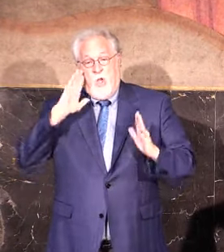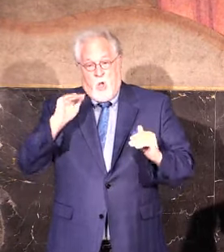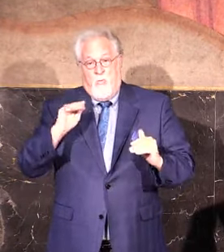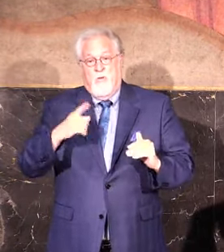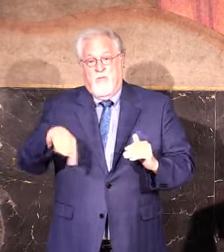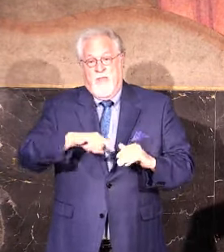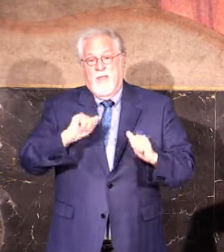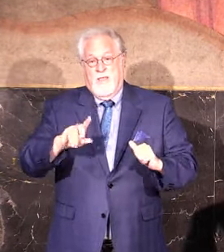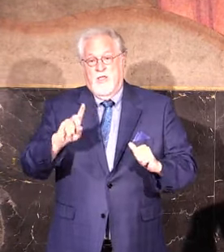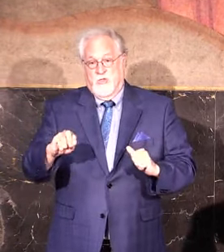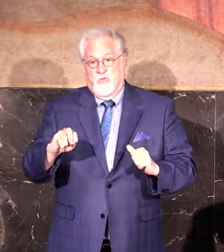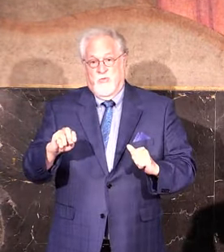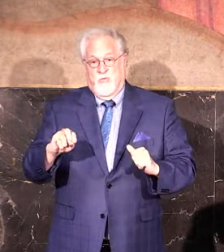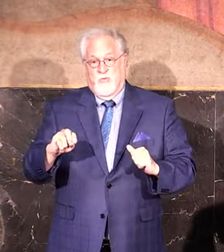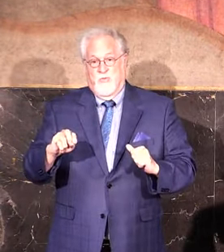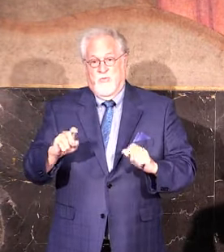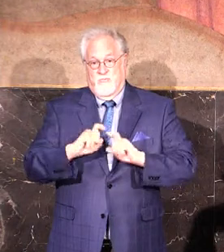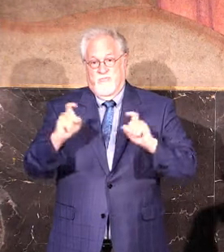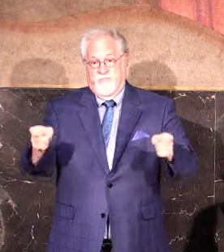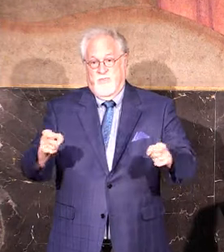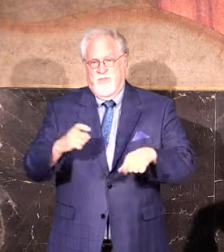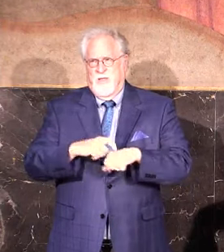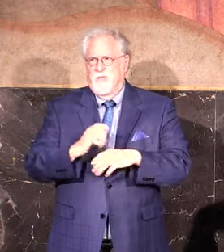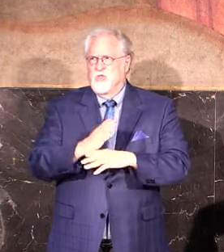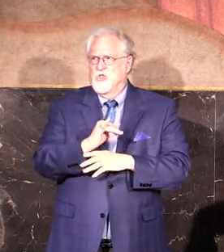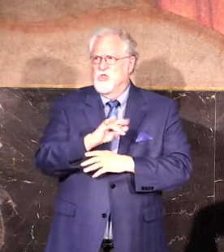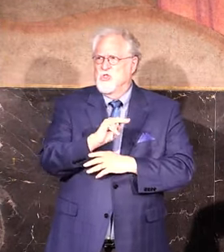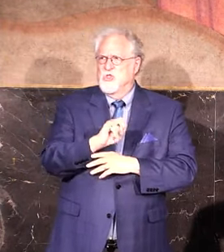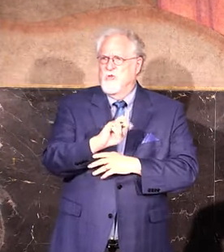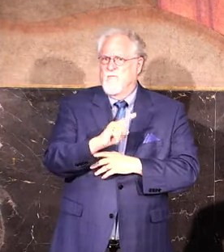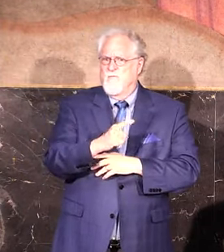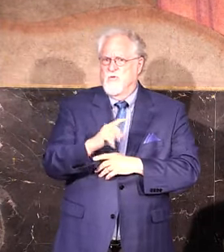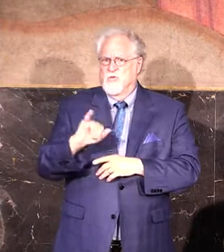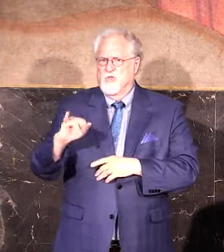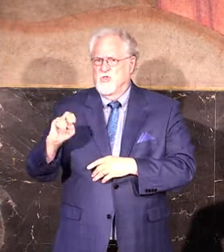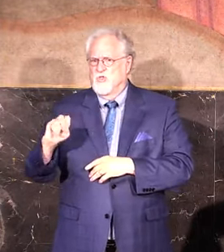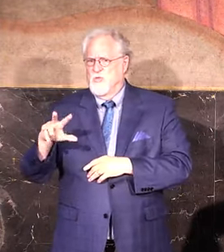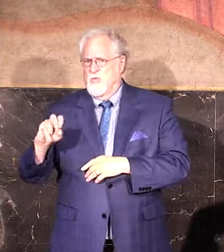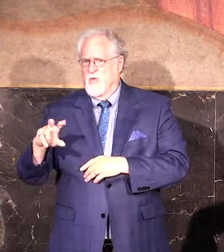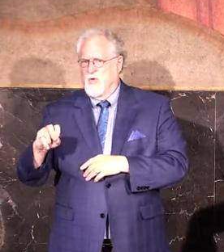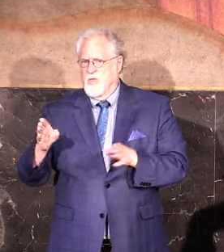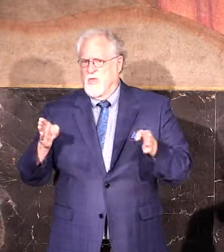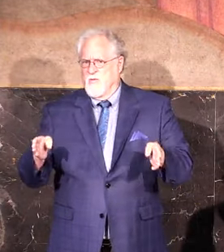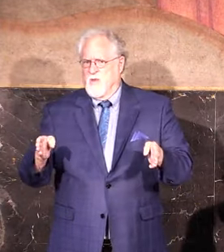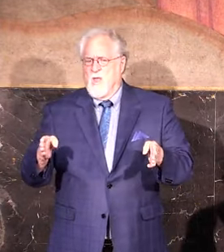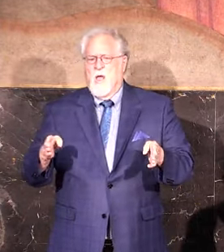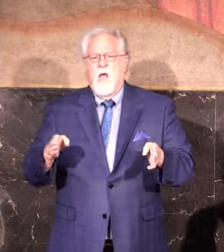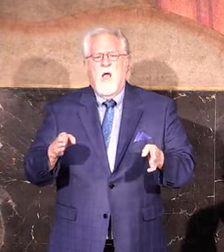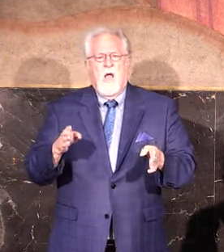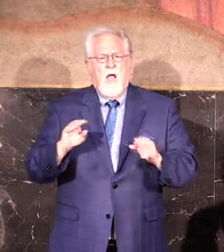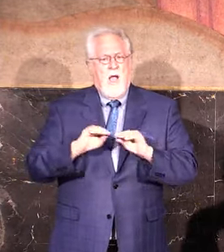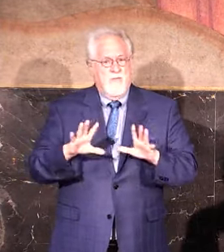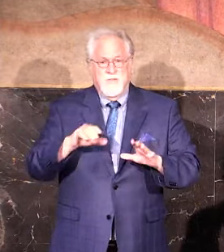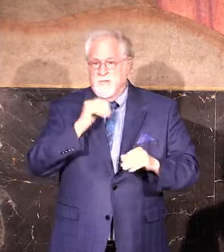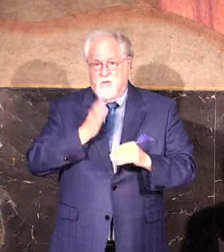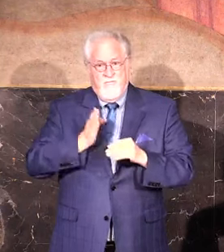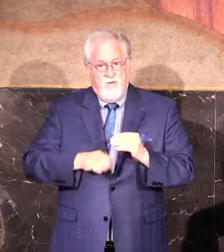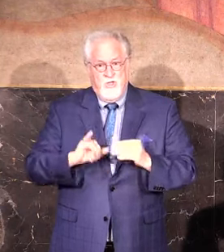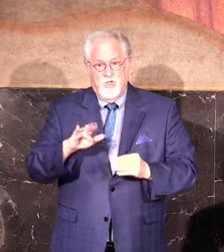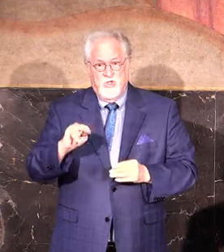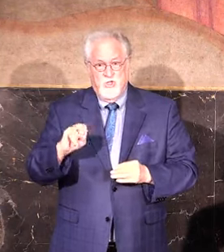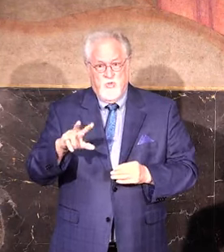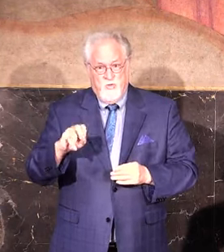do it in the time that they've given themselves, but I think between June 1st and June 30th. Obviously, if they don't get it done by June